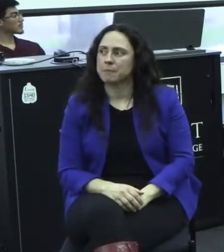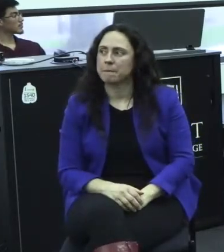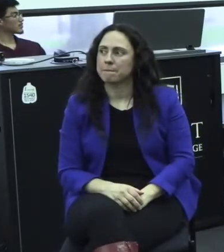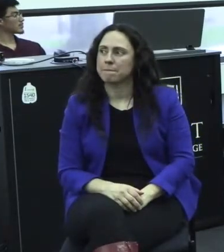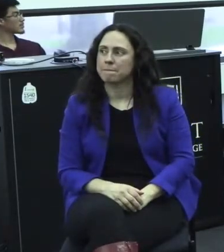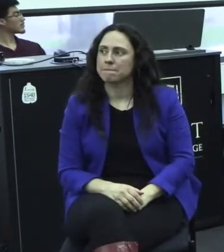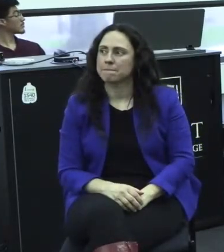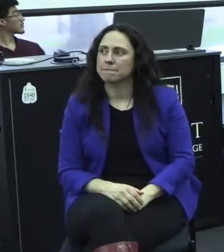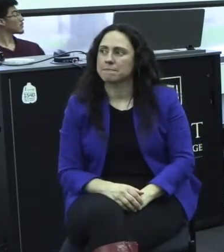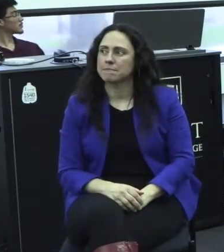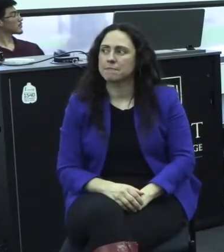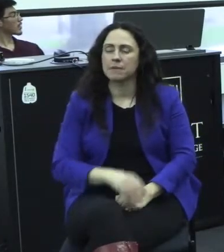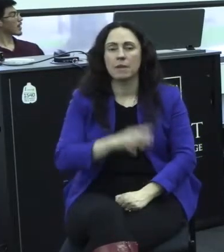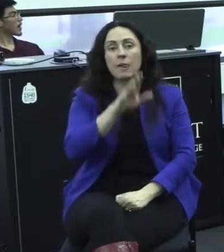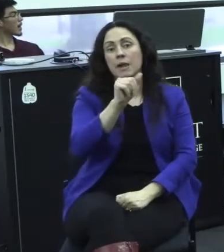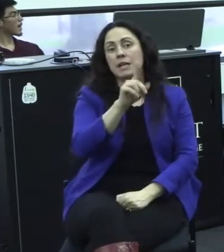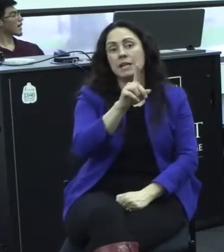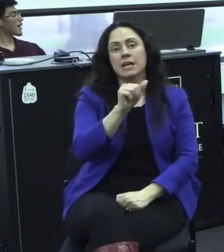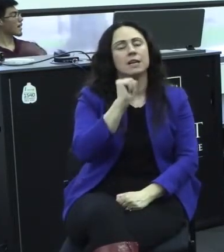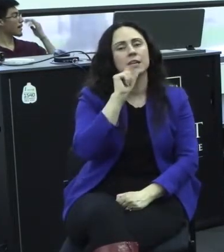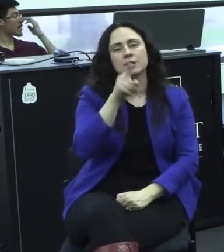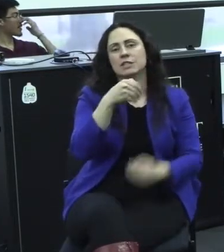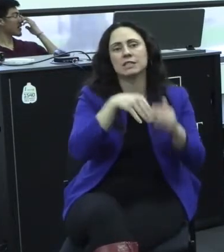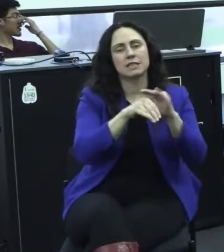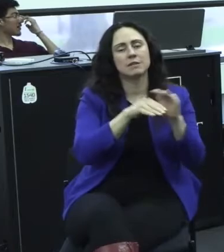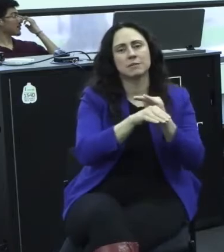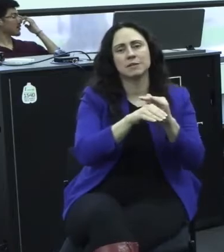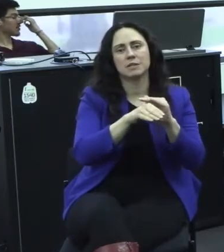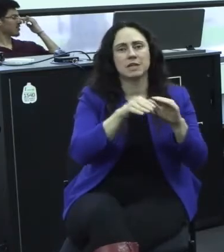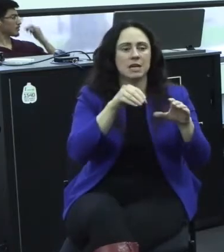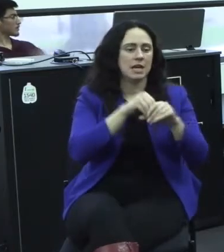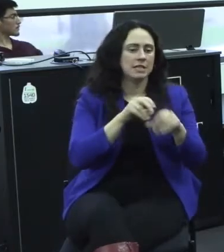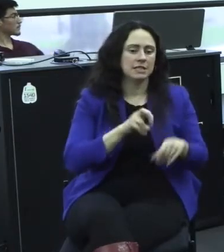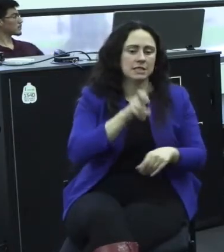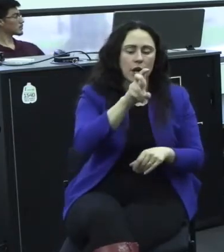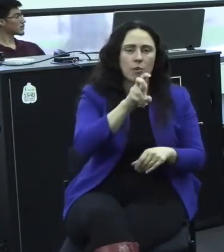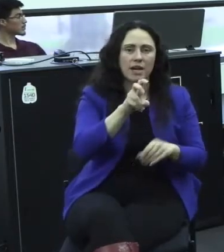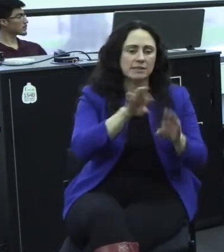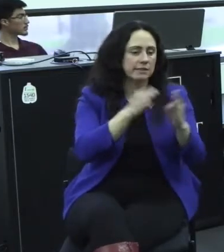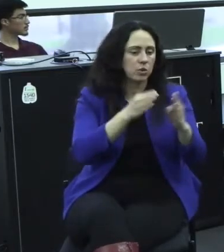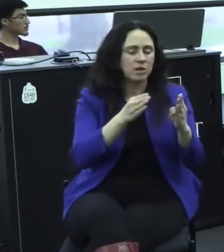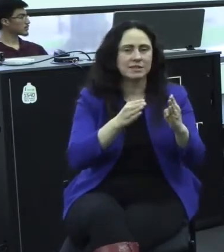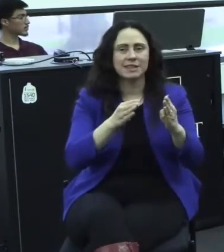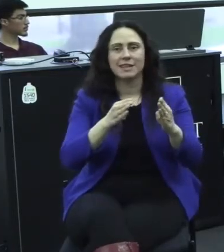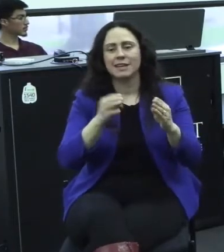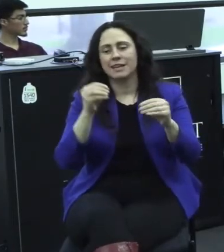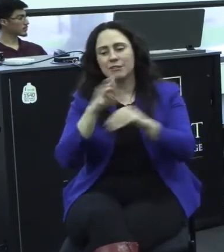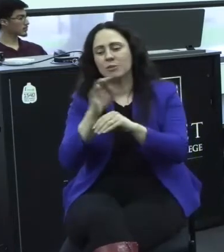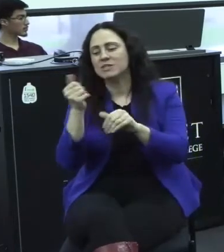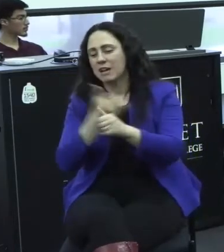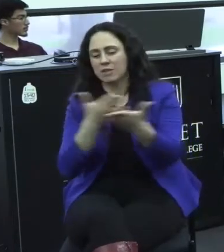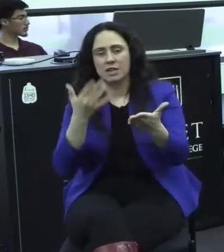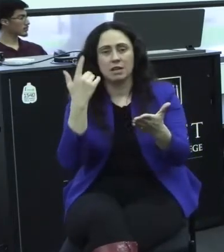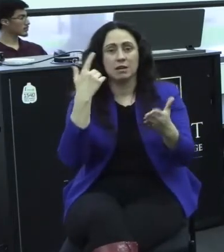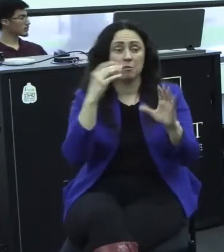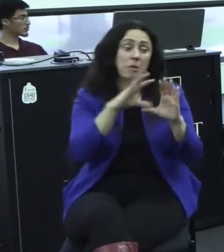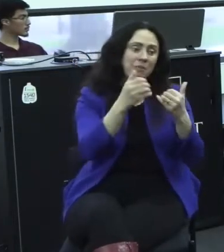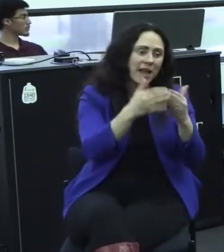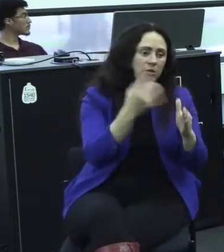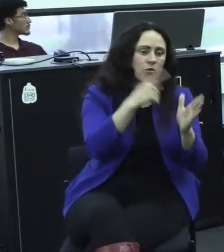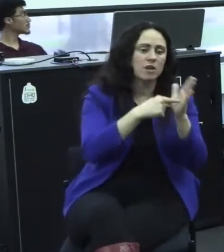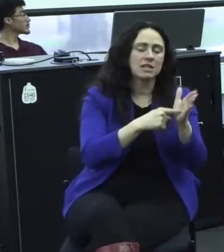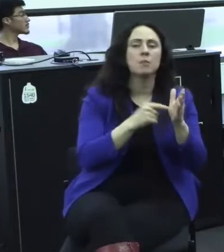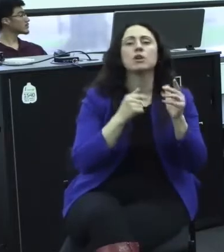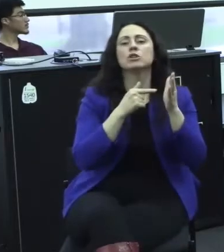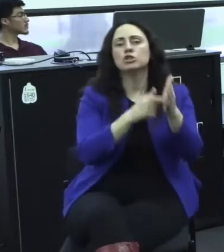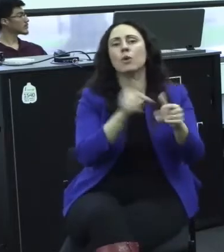And ADA is not just accessibility in corridors and stairways, it touches everything. For example, classrooms. In here, we're showing a